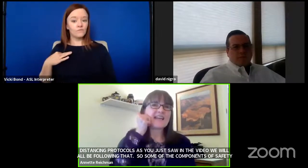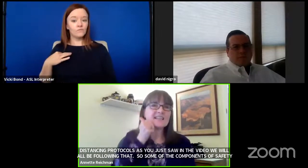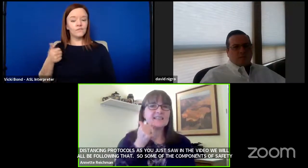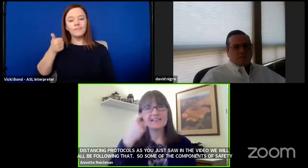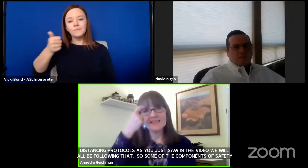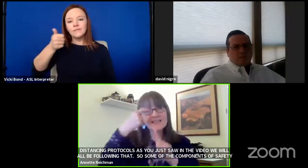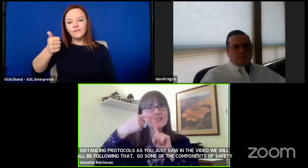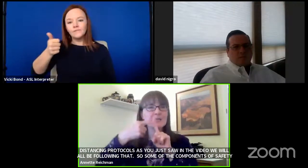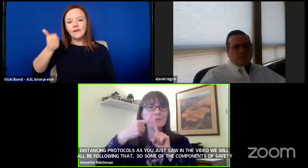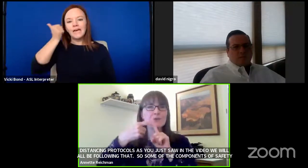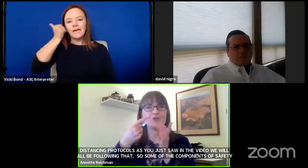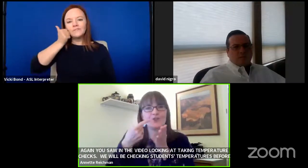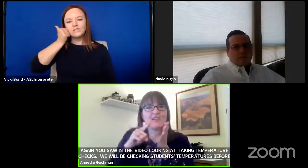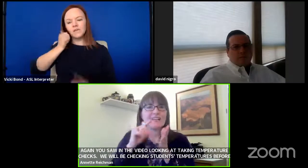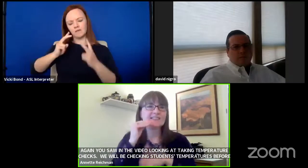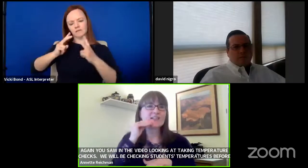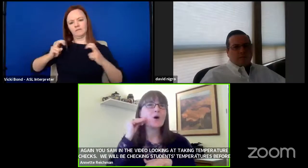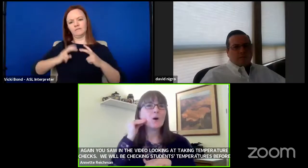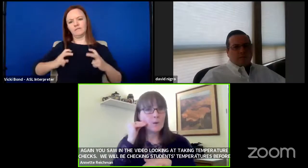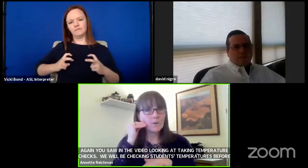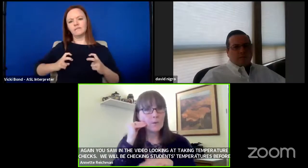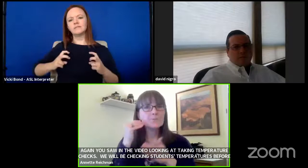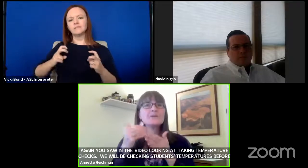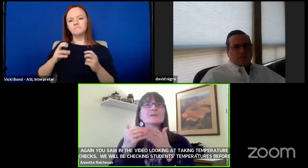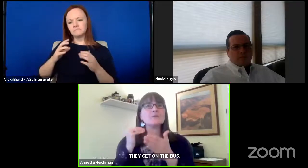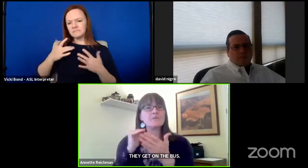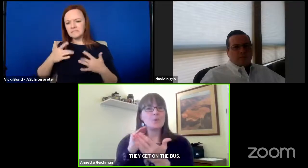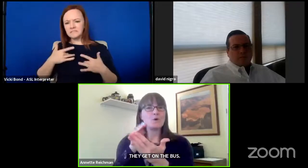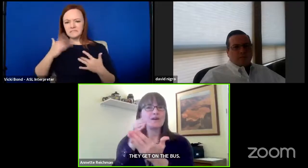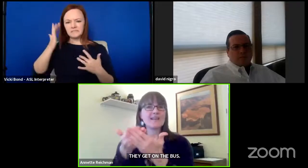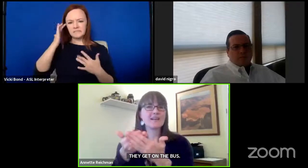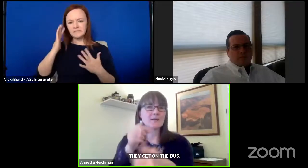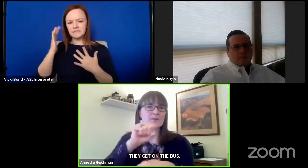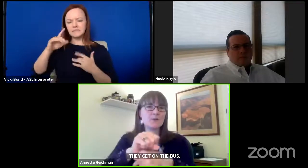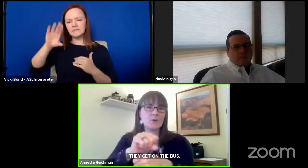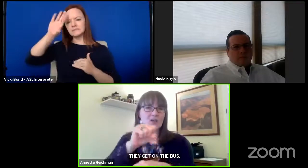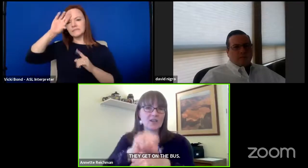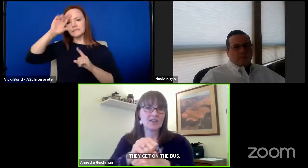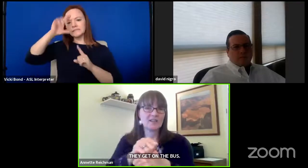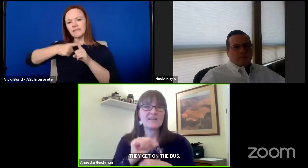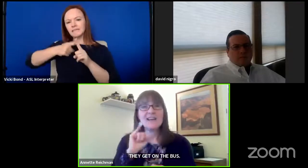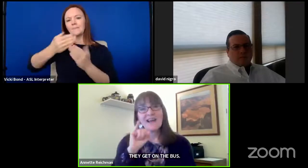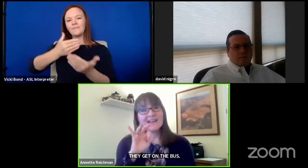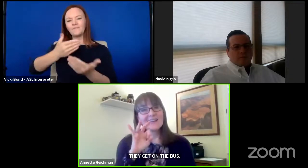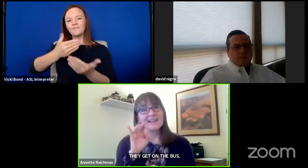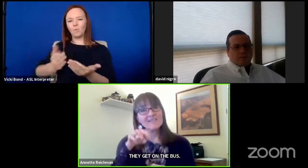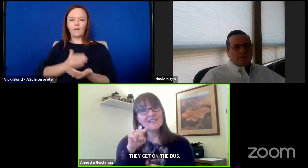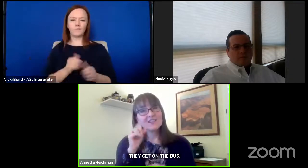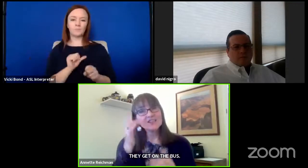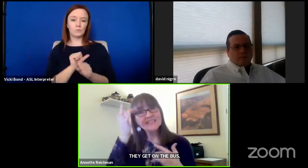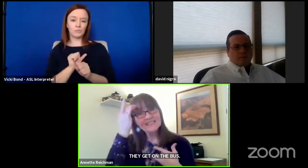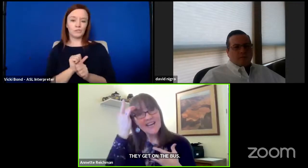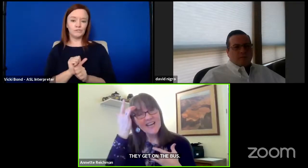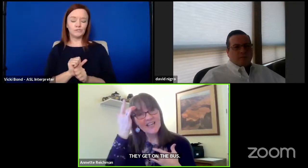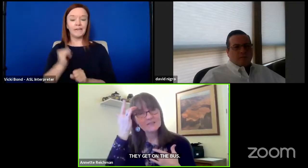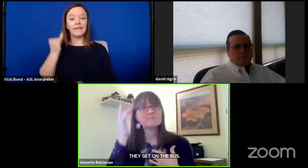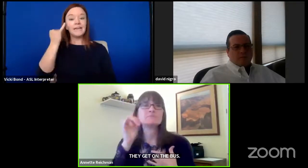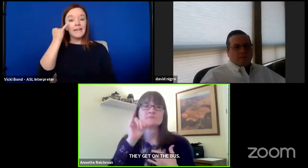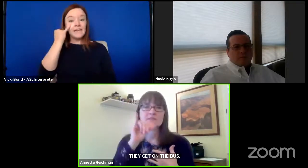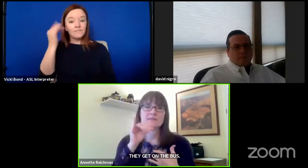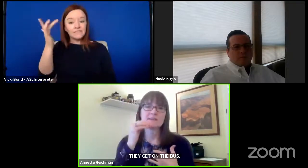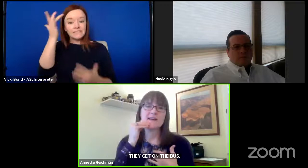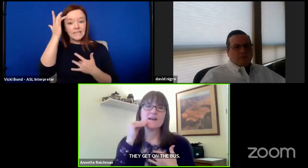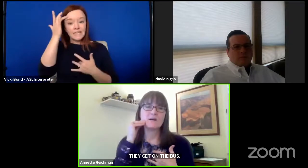own daily temperature checks at home before they come to work. And if they're